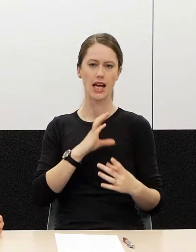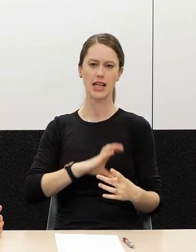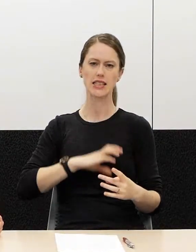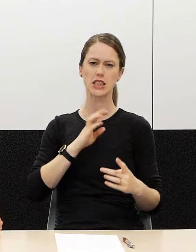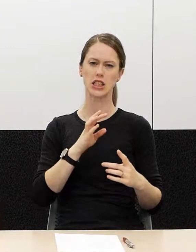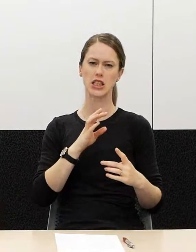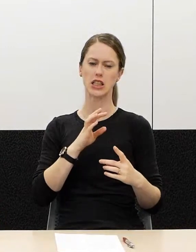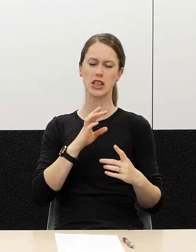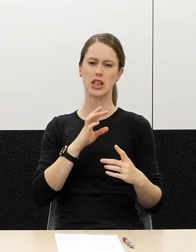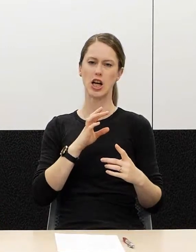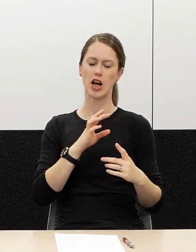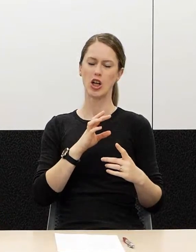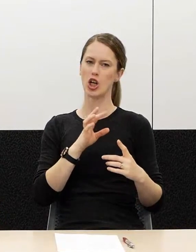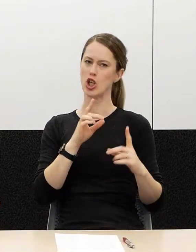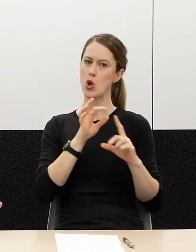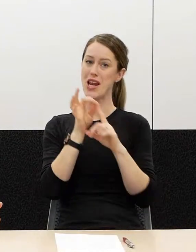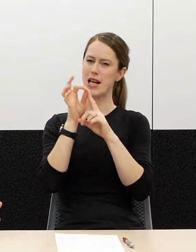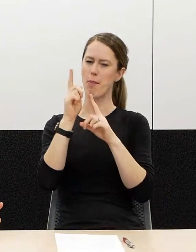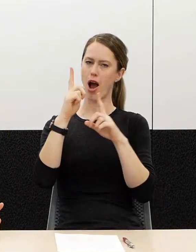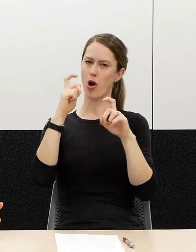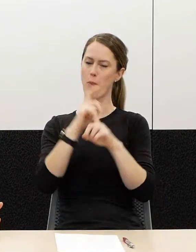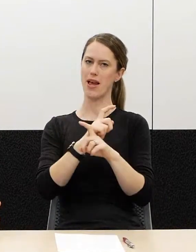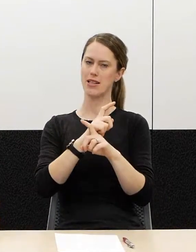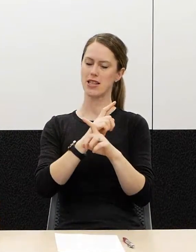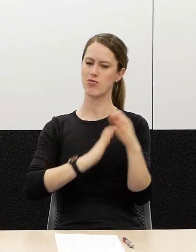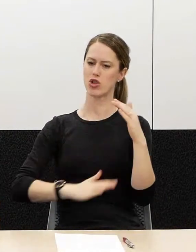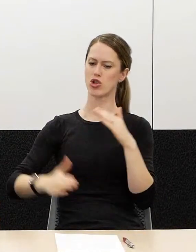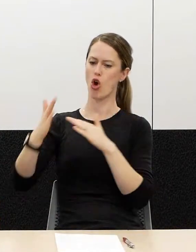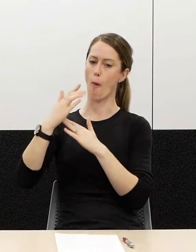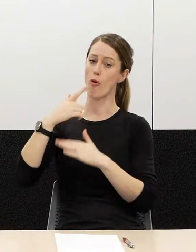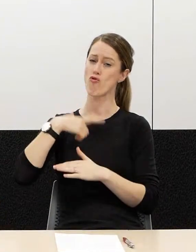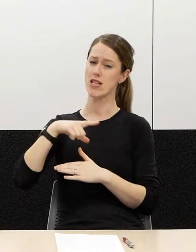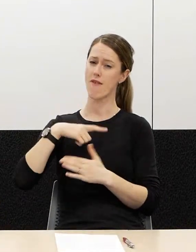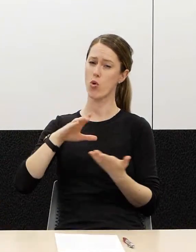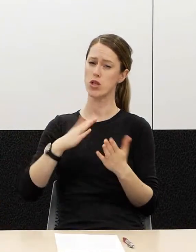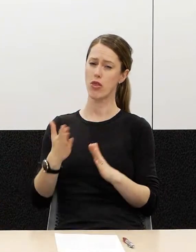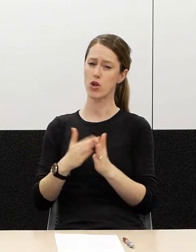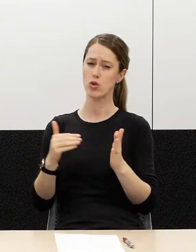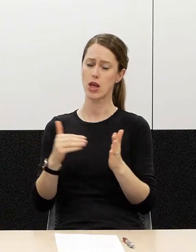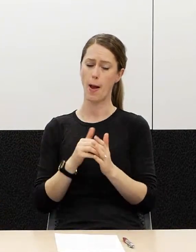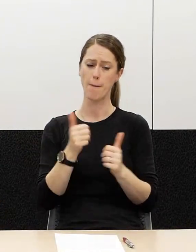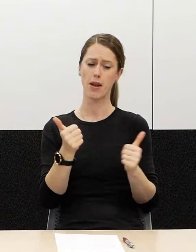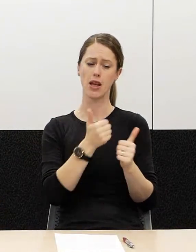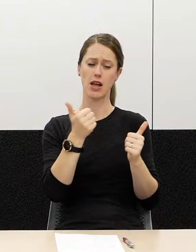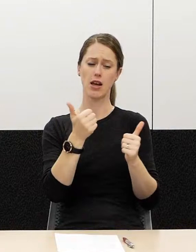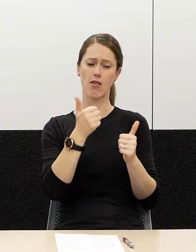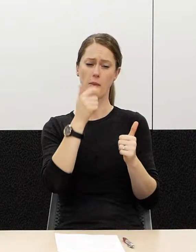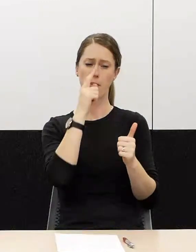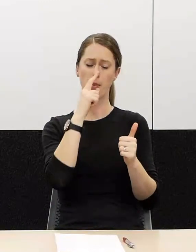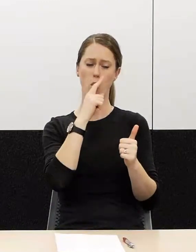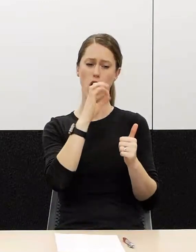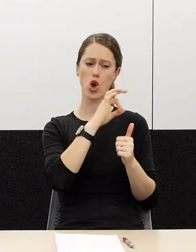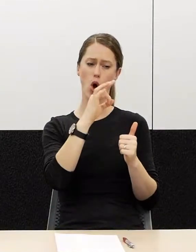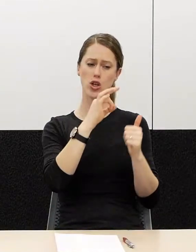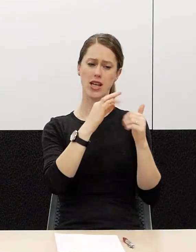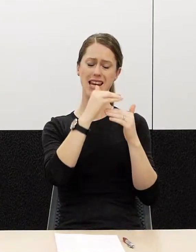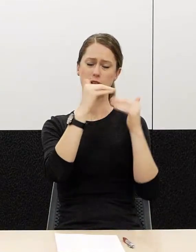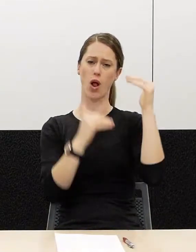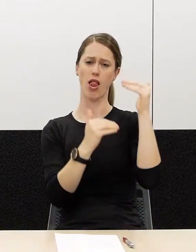uniquely complex. It's the #1 leading cause of death in New Zealand. There are major inequalities in outcomes for